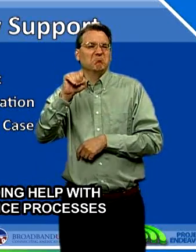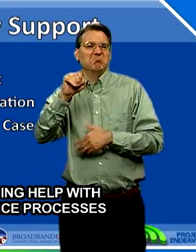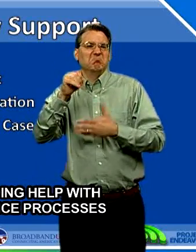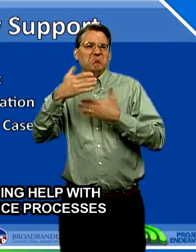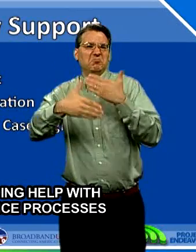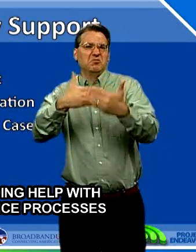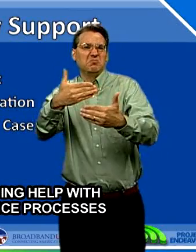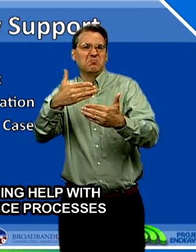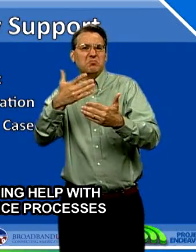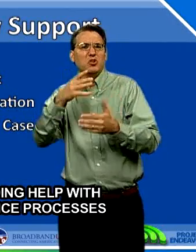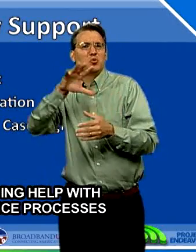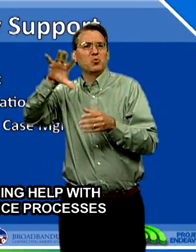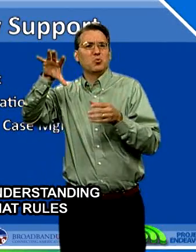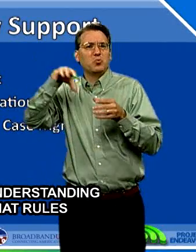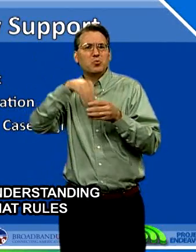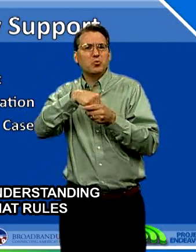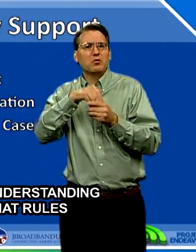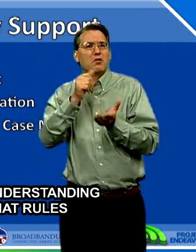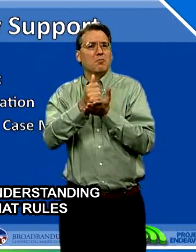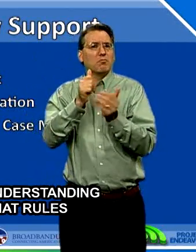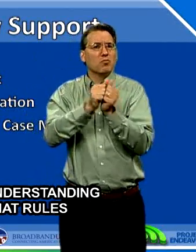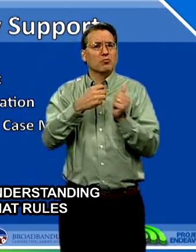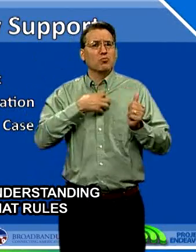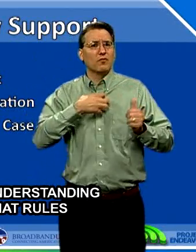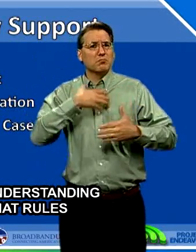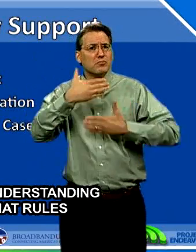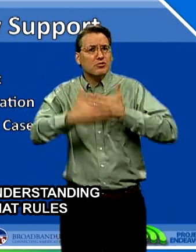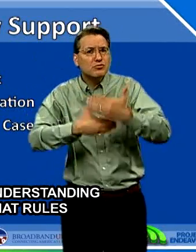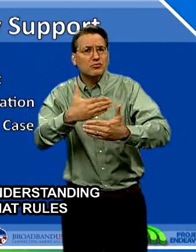including help with grievance processes and understanding what rules